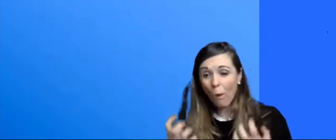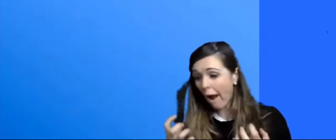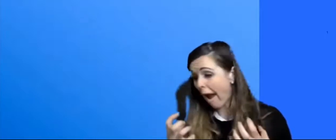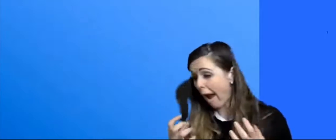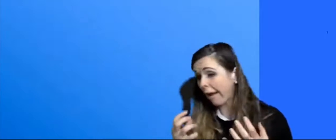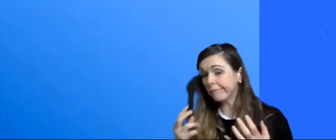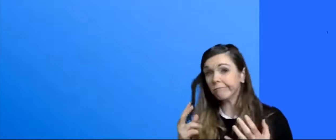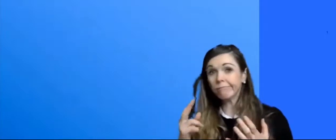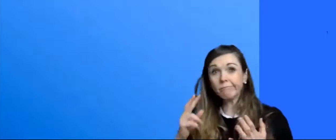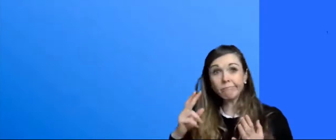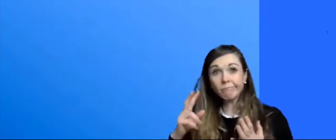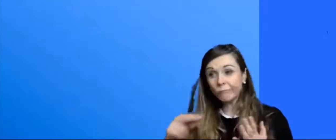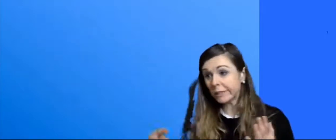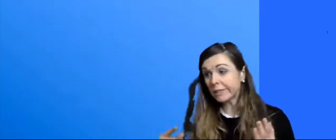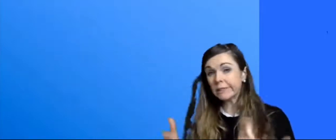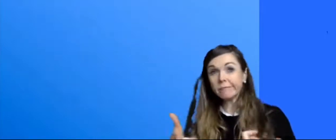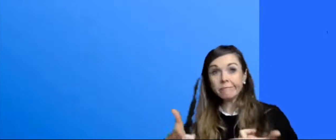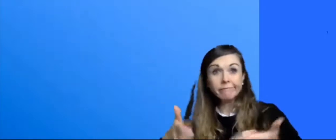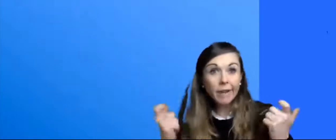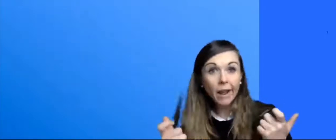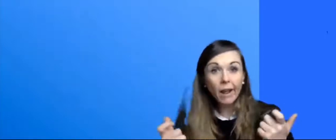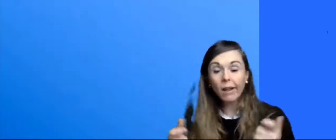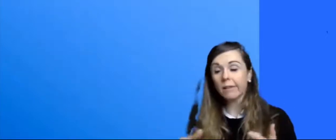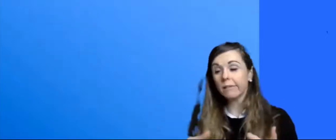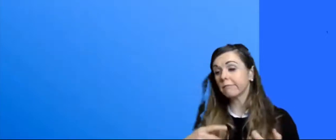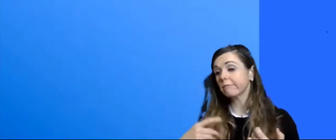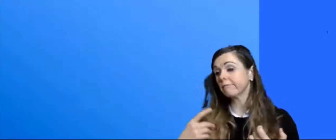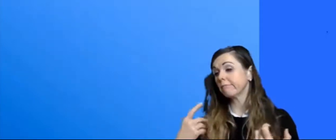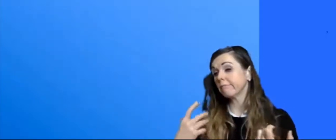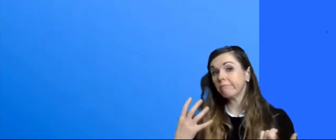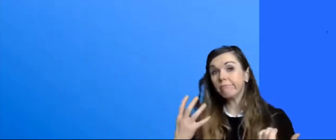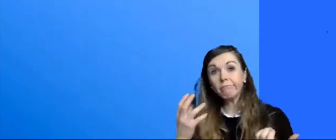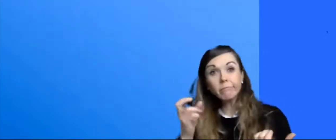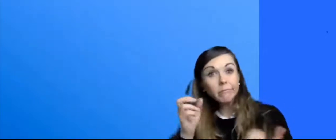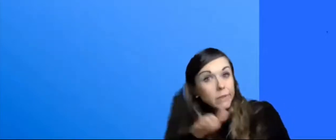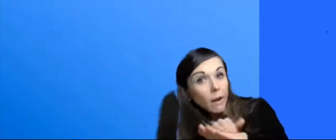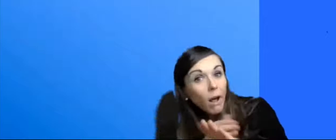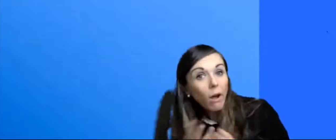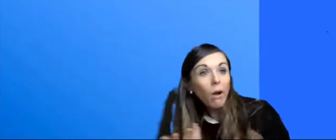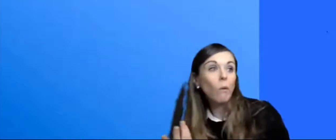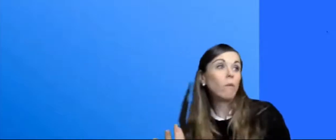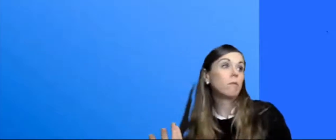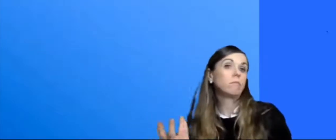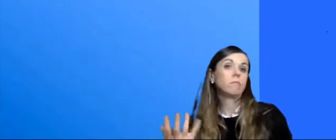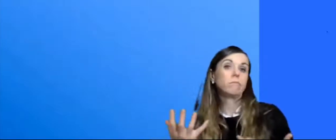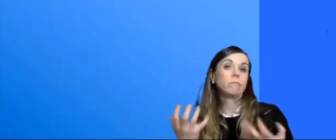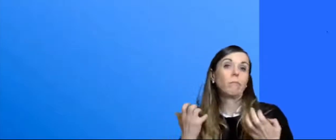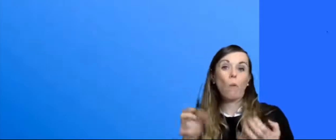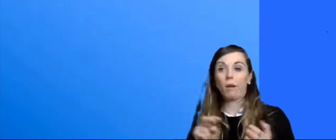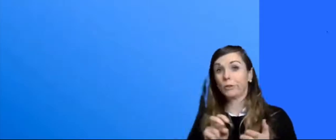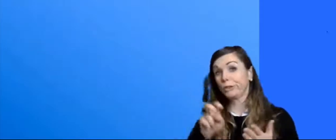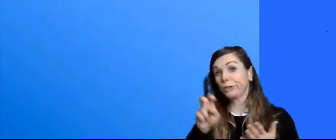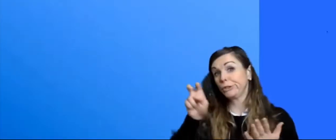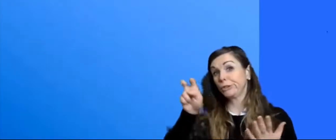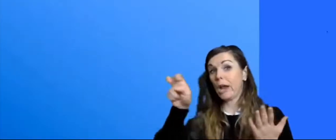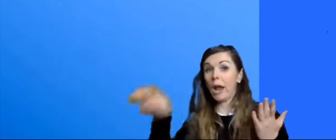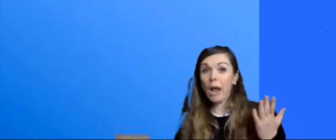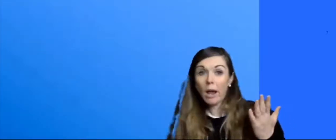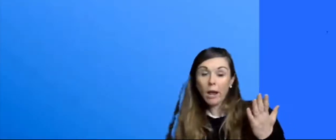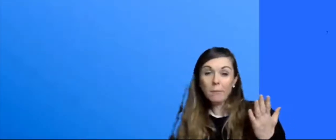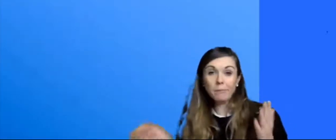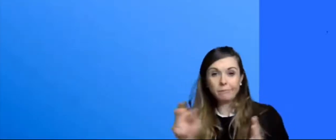This means, if your child really wants to read super fast or read